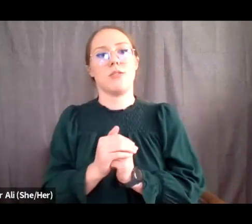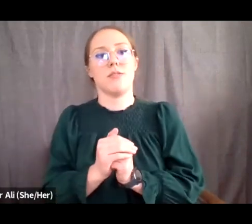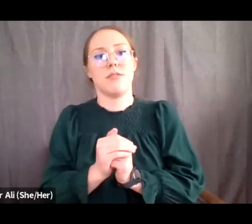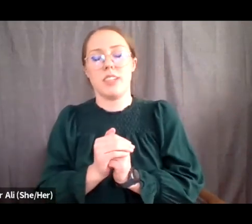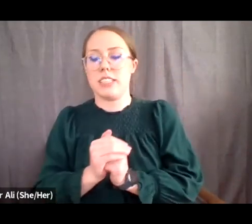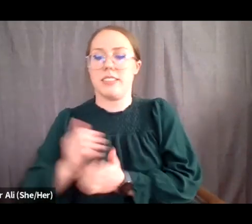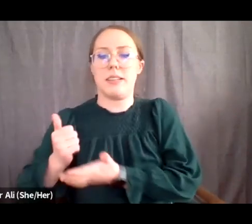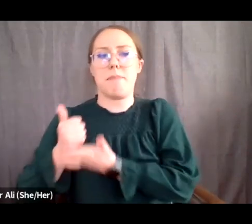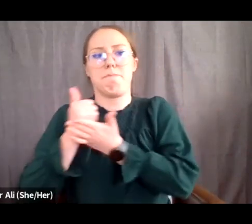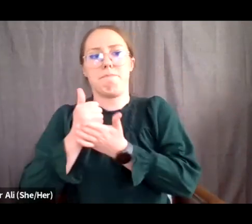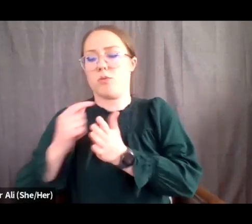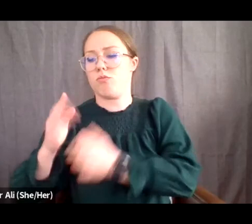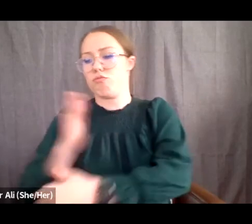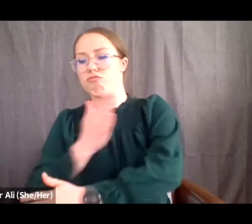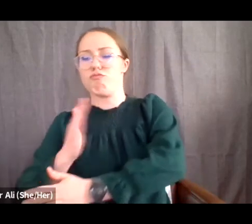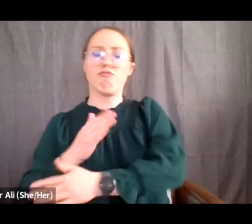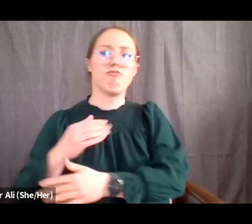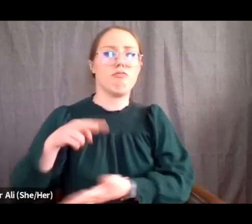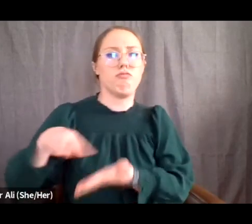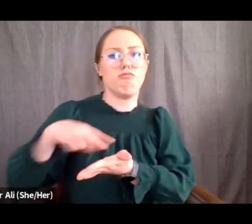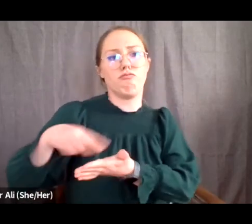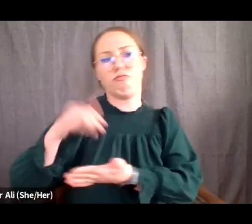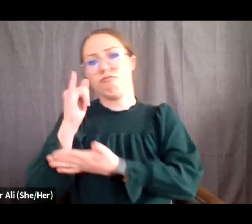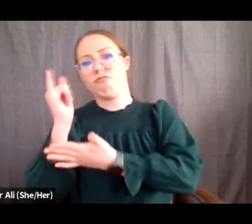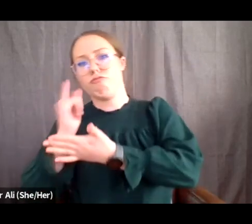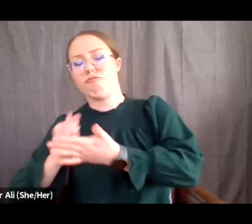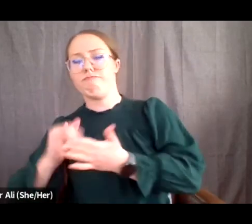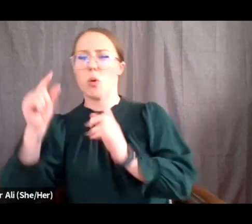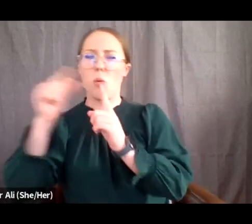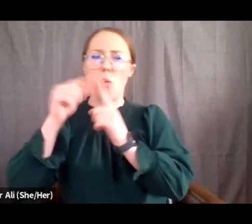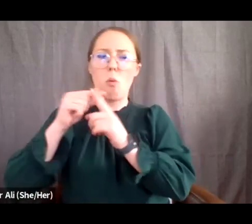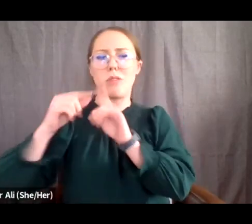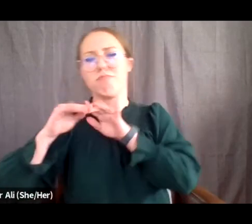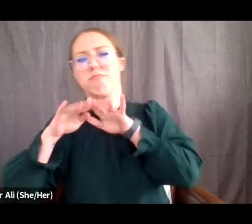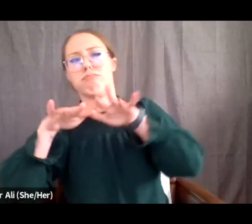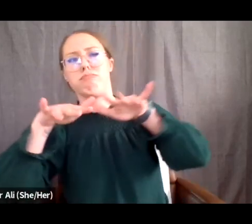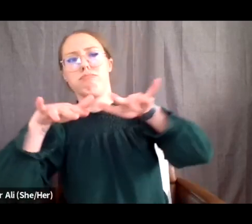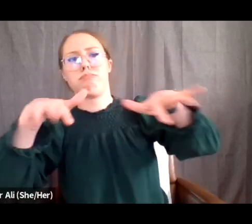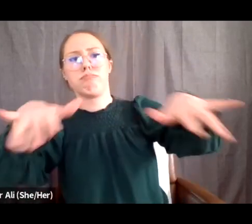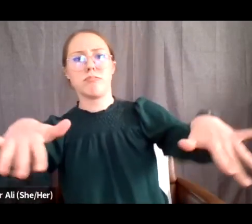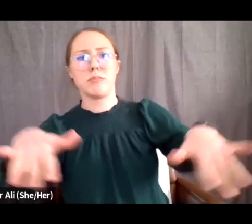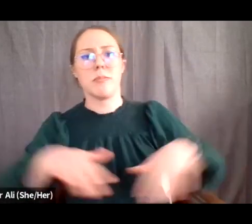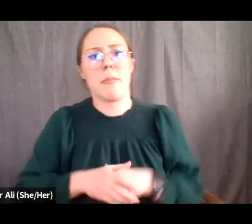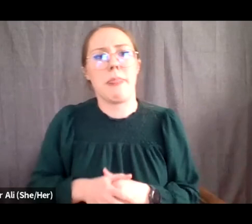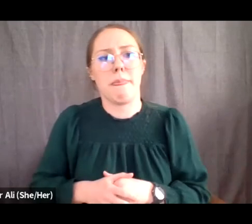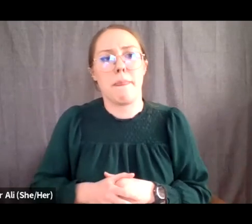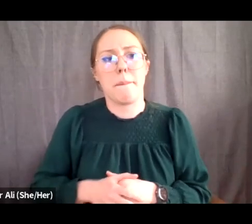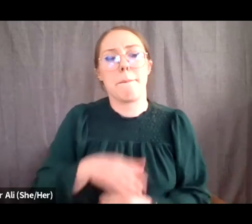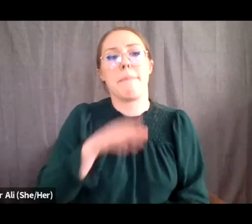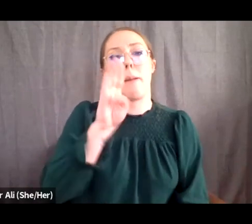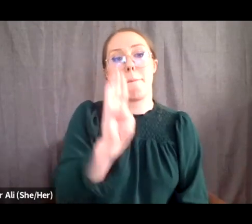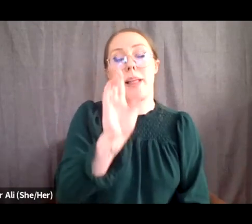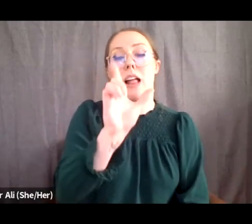to oppress any democratic ideal. And the words began to appear, made up of 16 letters, Black